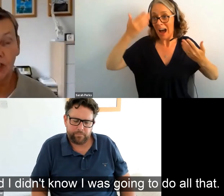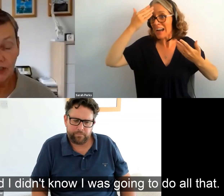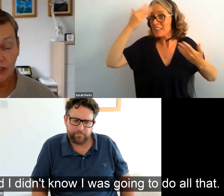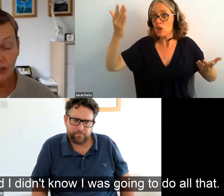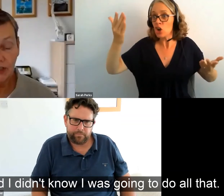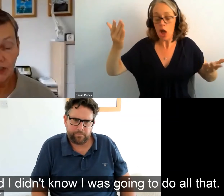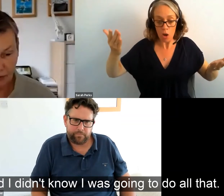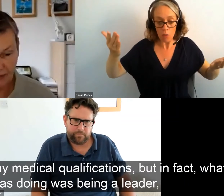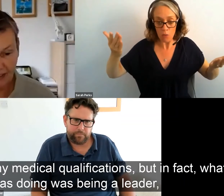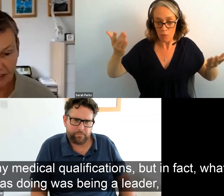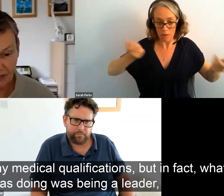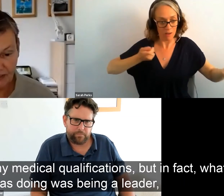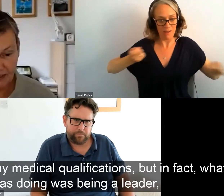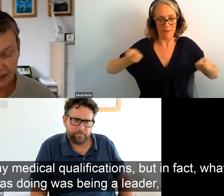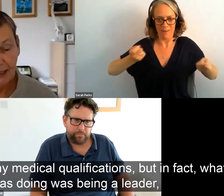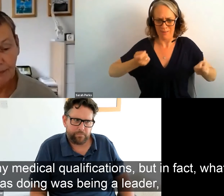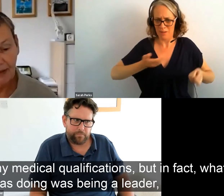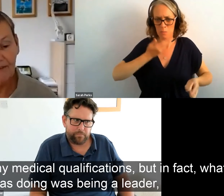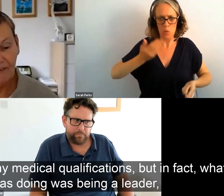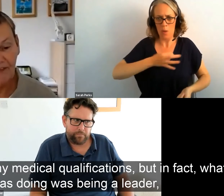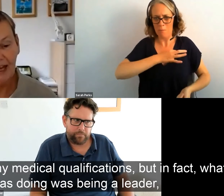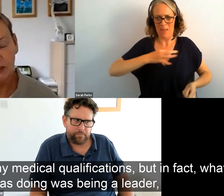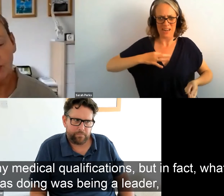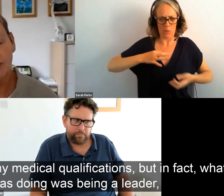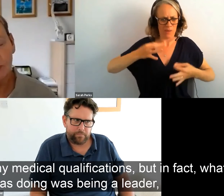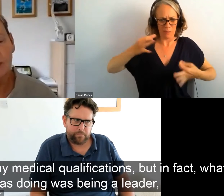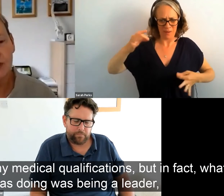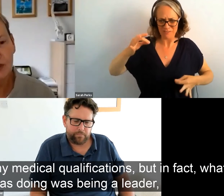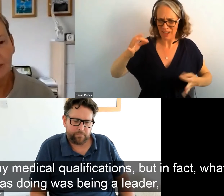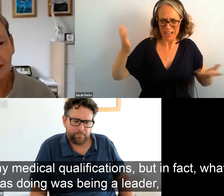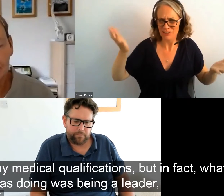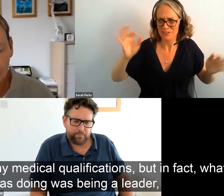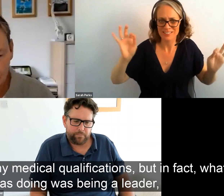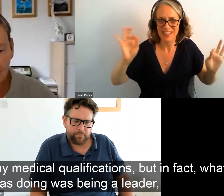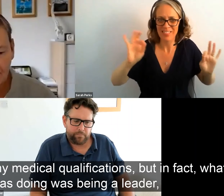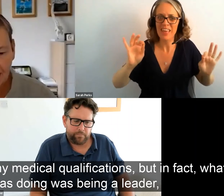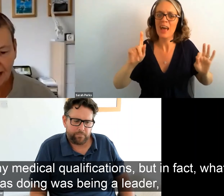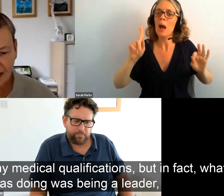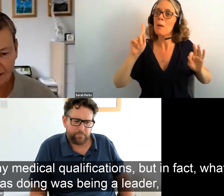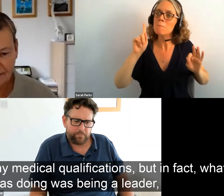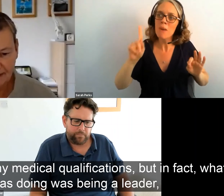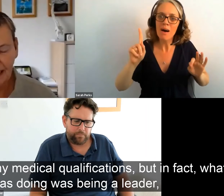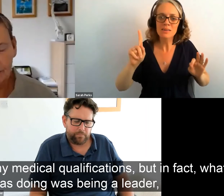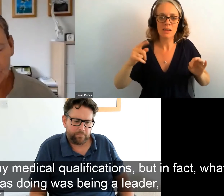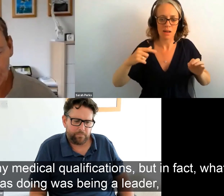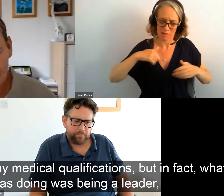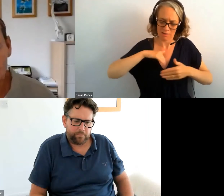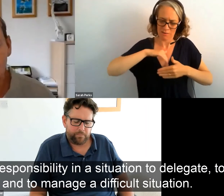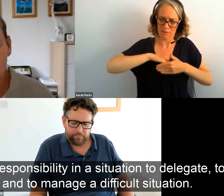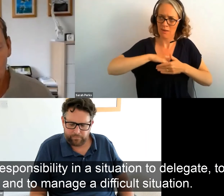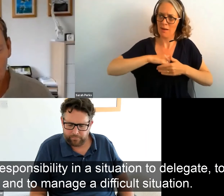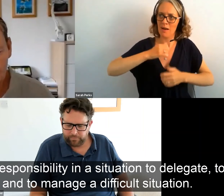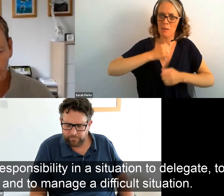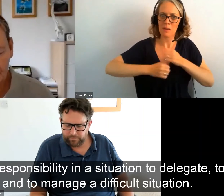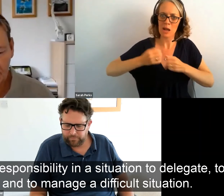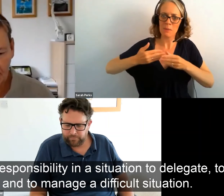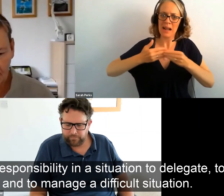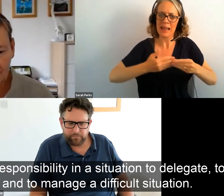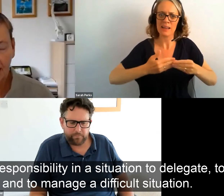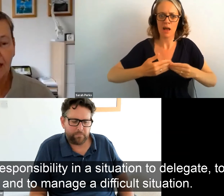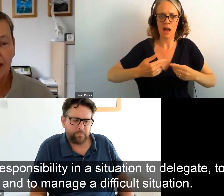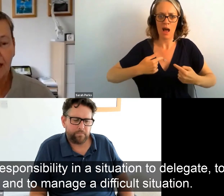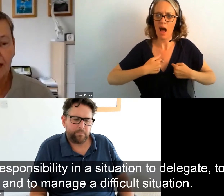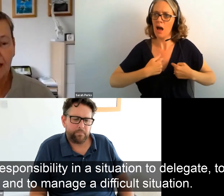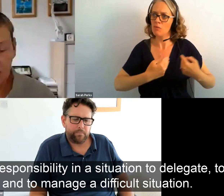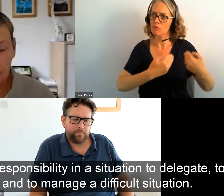do all that. I haven't got any medical qualifications, but in fact, what I was doing was being a leader. I was taking